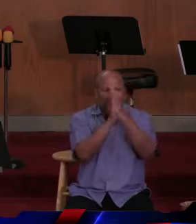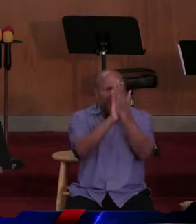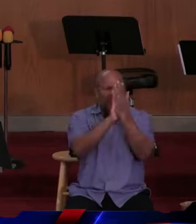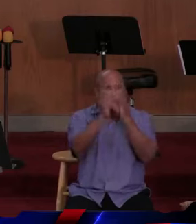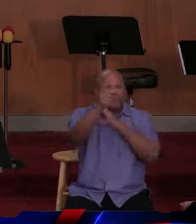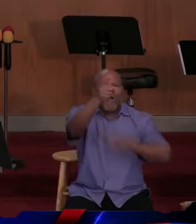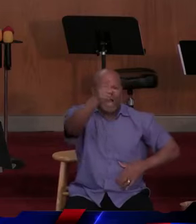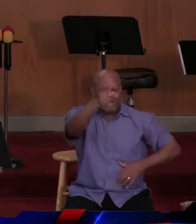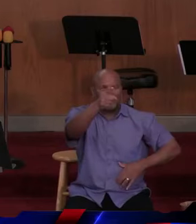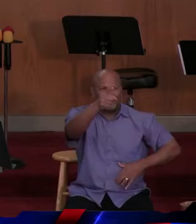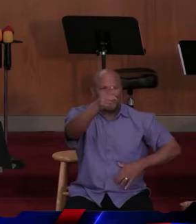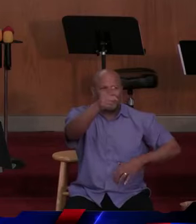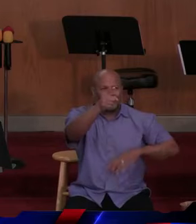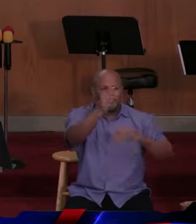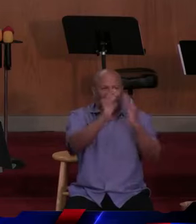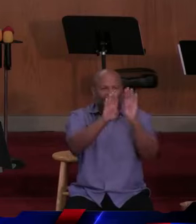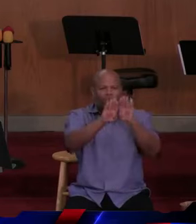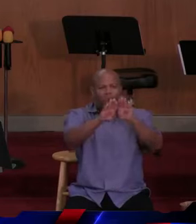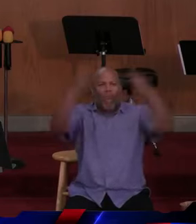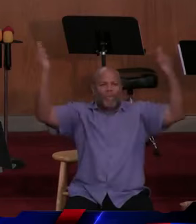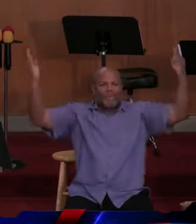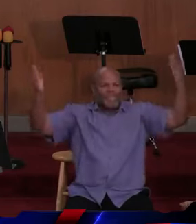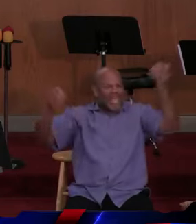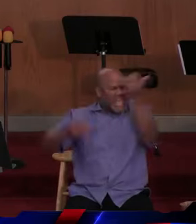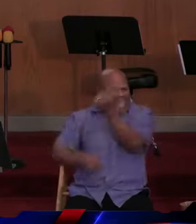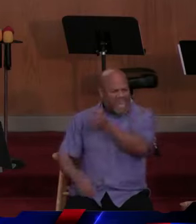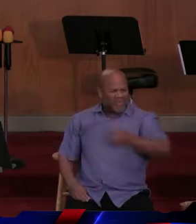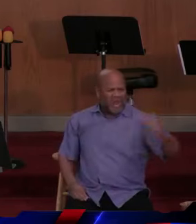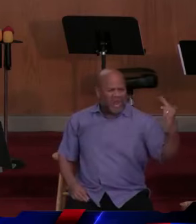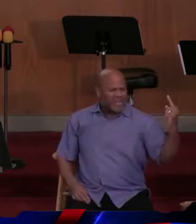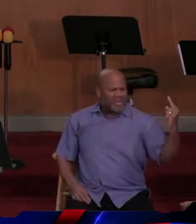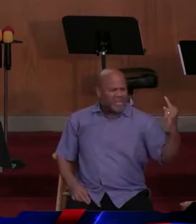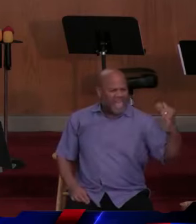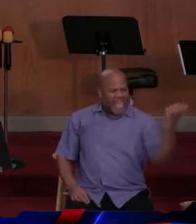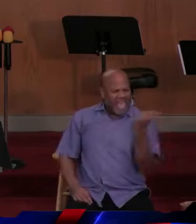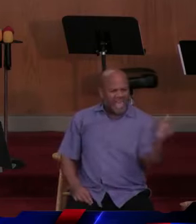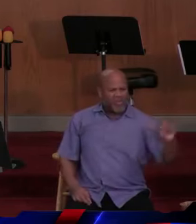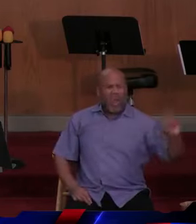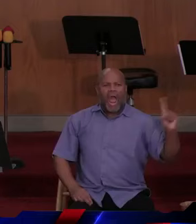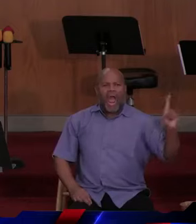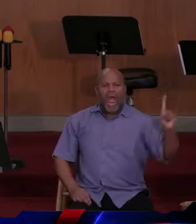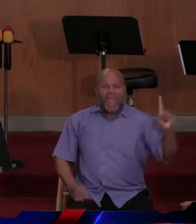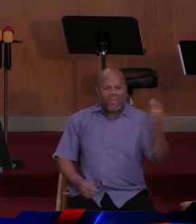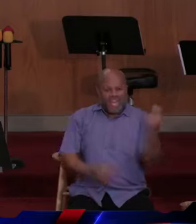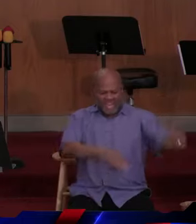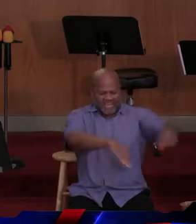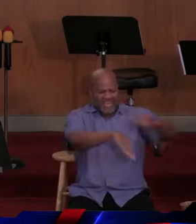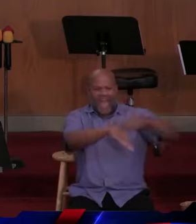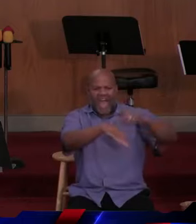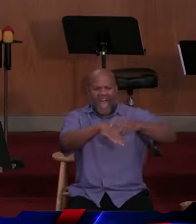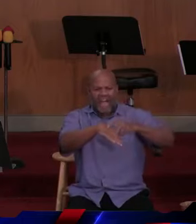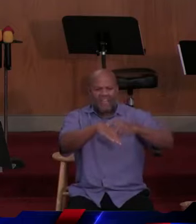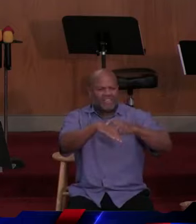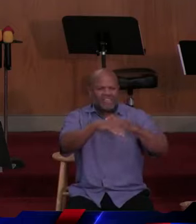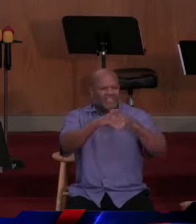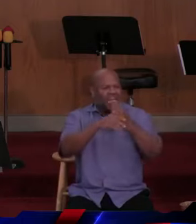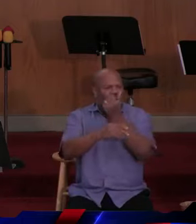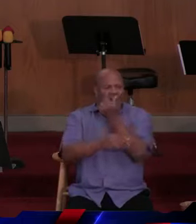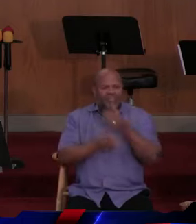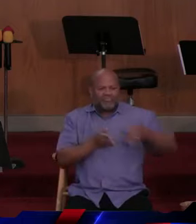available to anybody, anywhere, anytime,